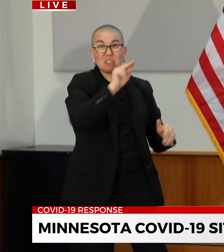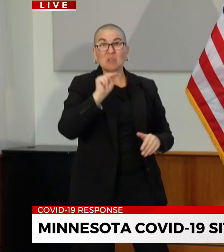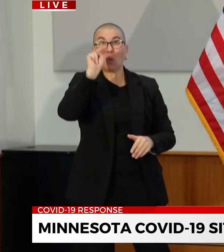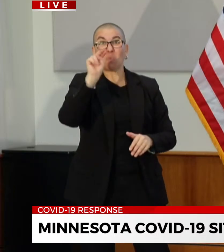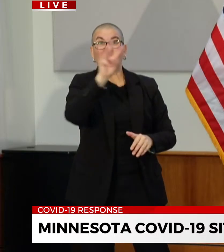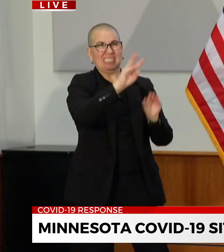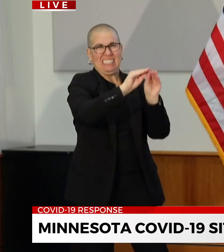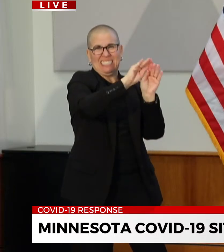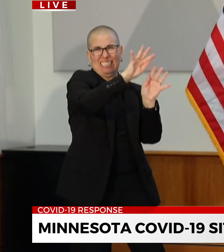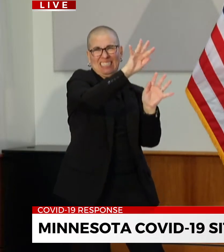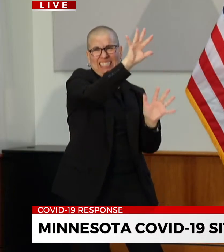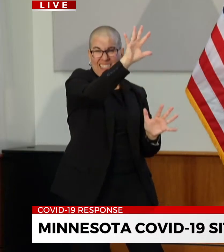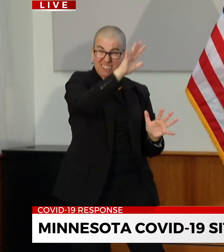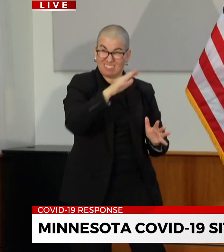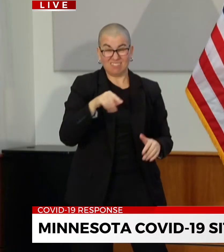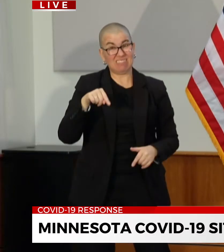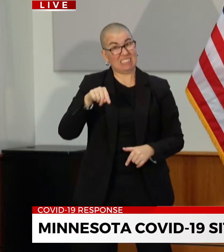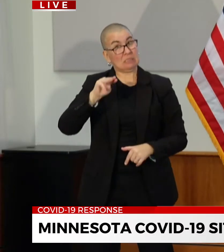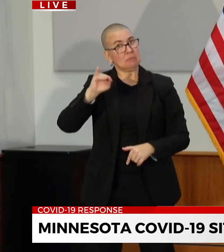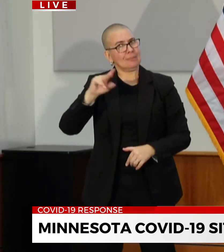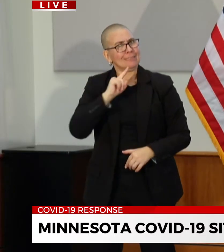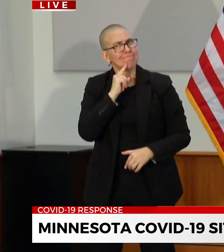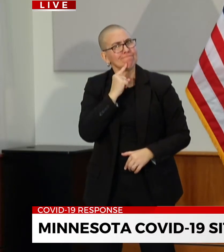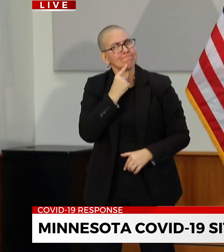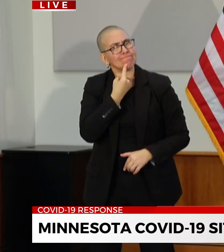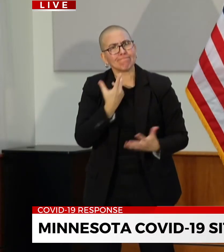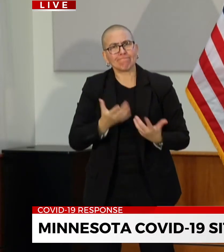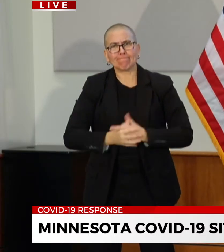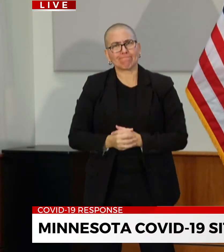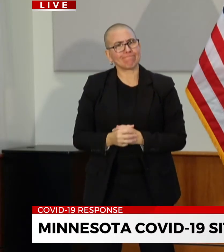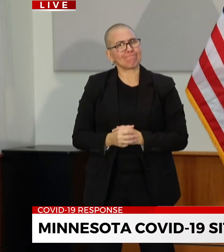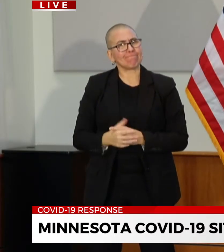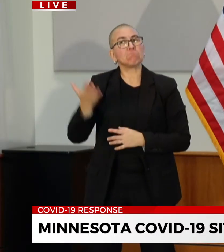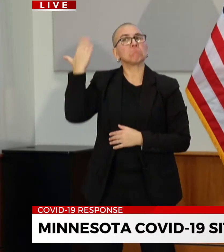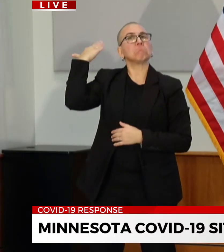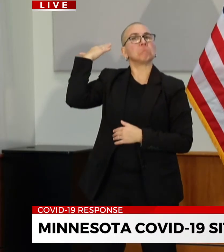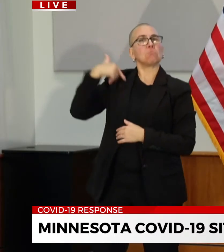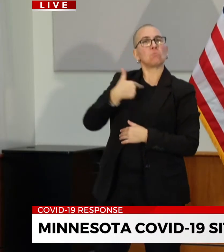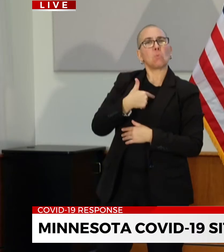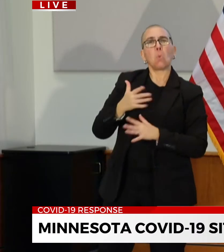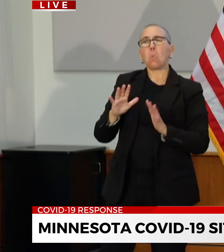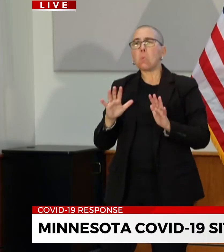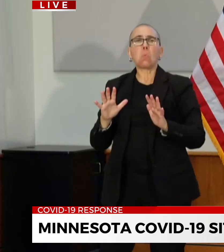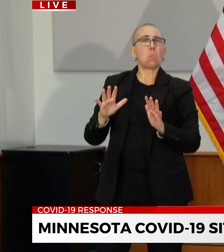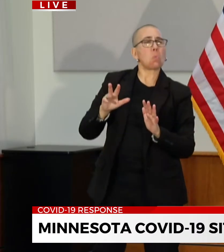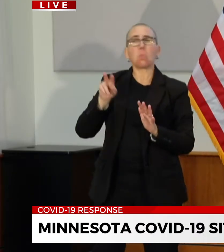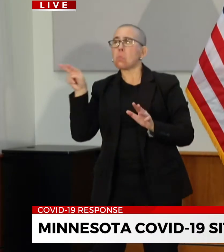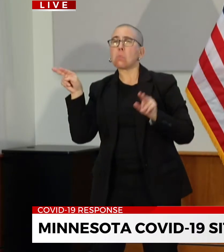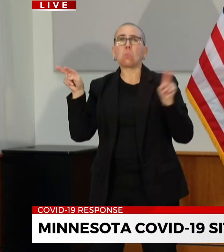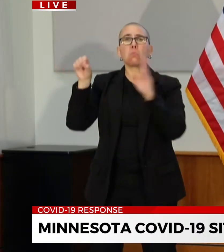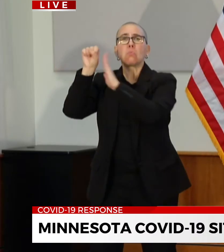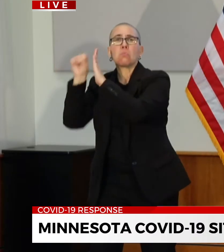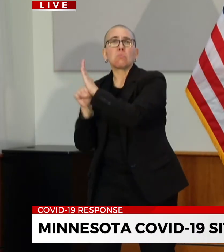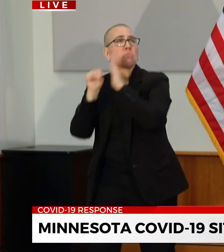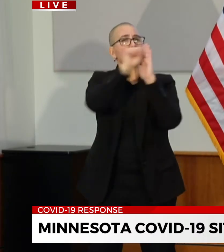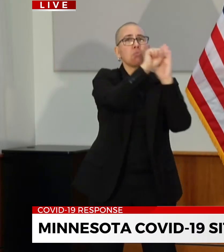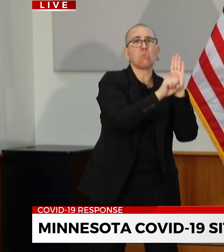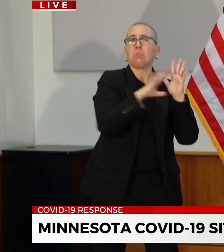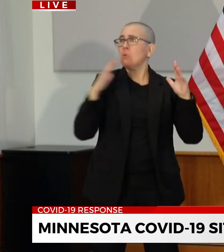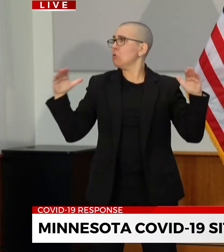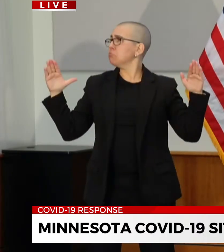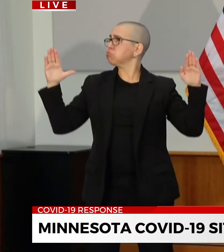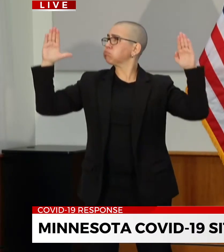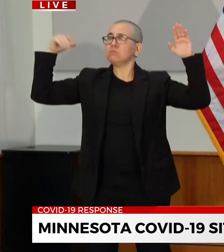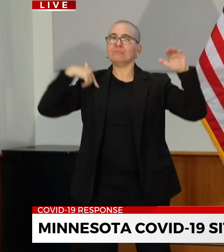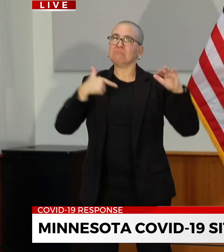especially here in Minnesota, we were noticeably doing better than many other states. And unfortunately, that's now changed. The